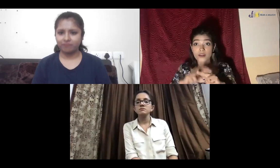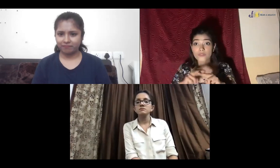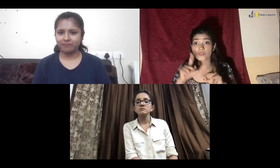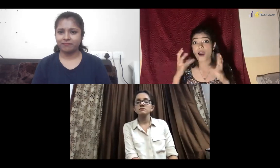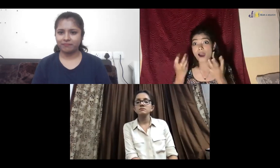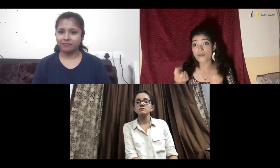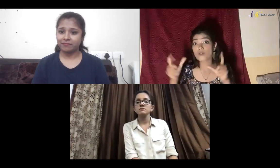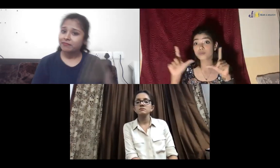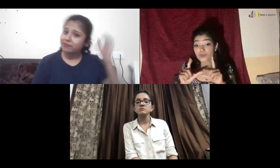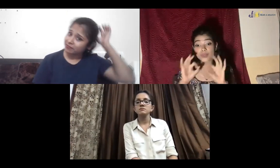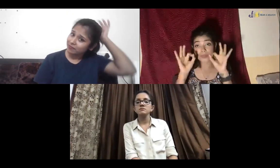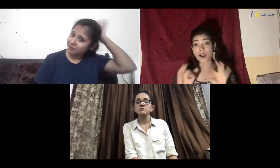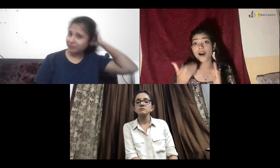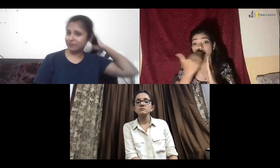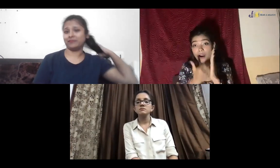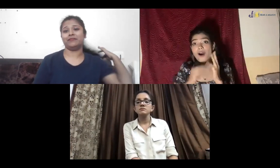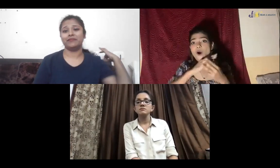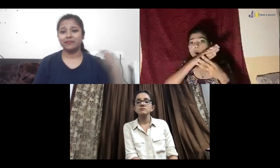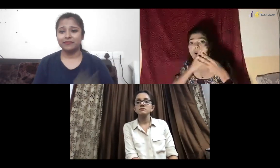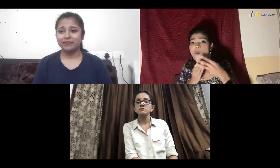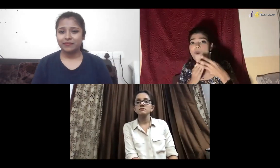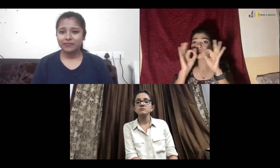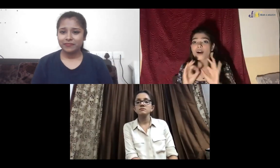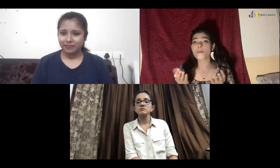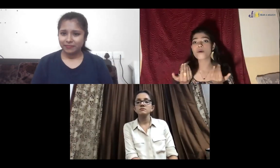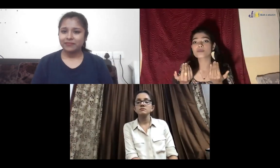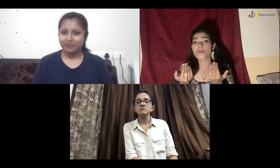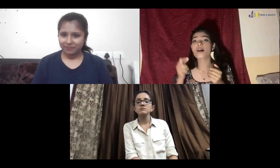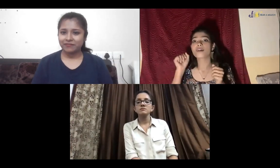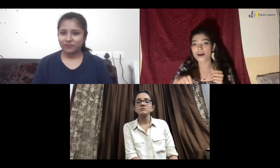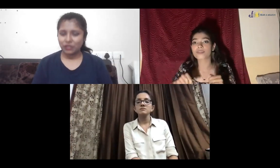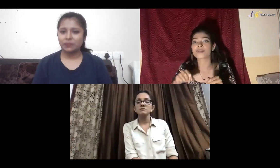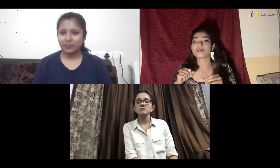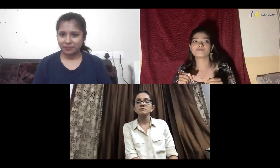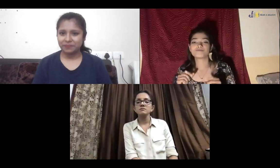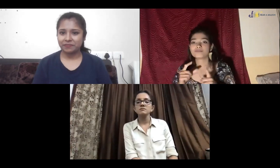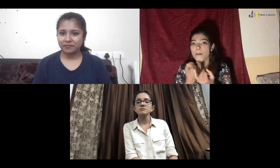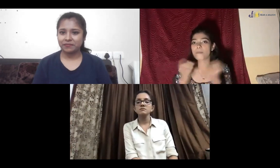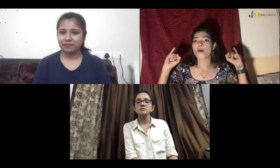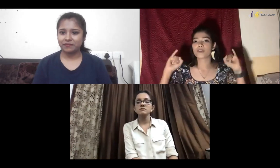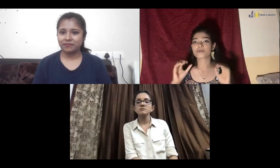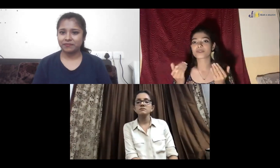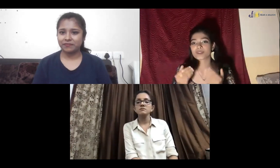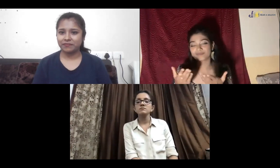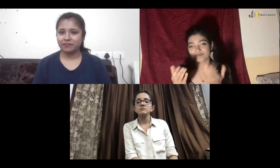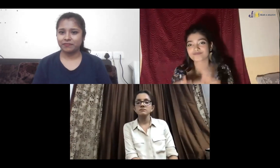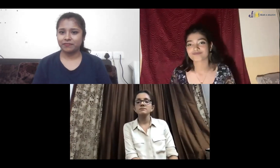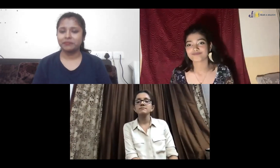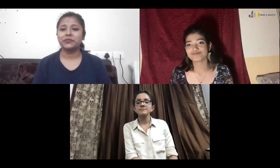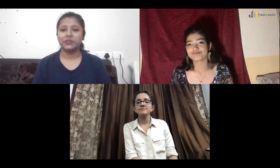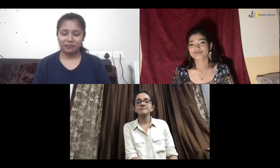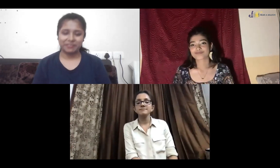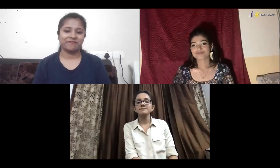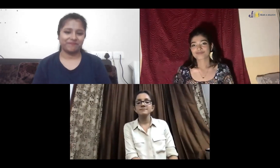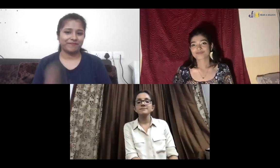for sexual favor. If it would be difficult, if you have all the proofs, all of the things, then yeah, you can show them. So